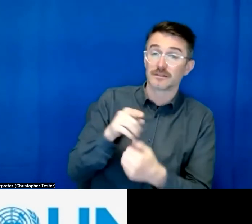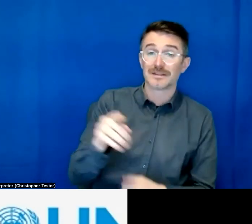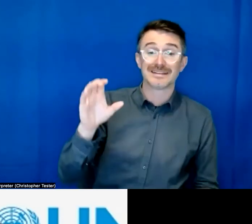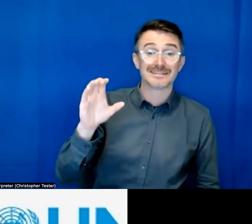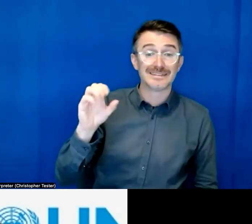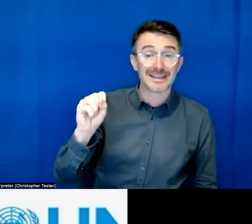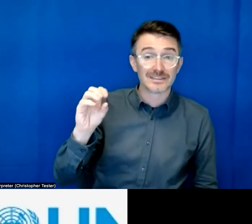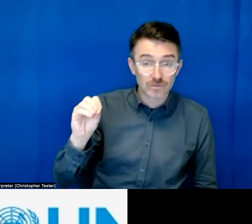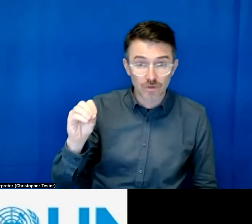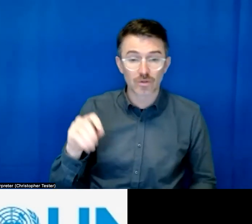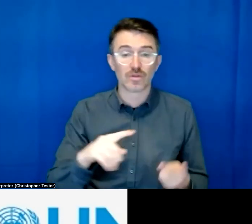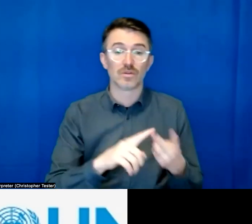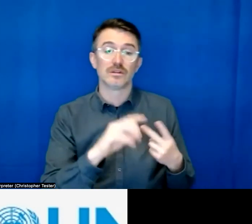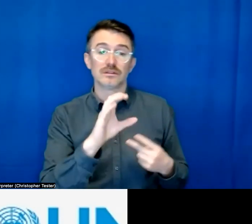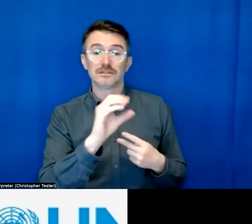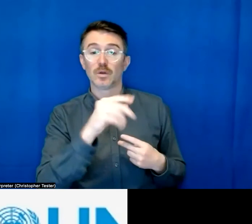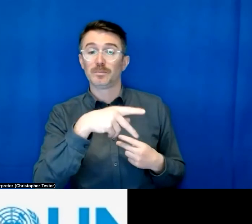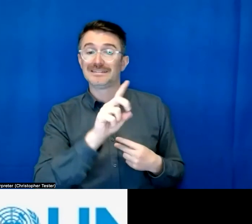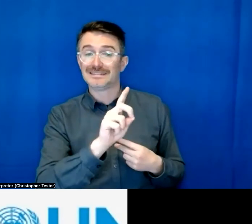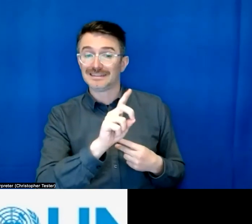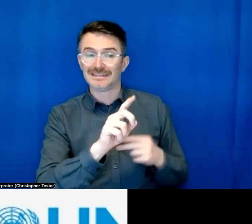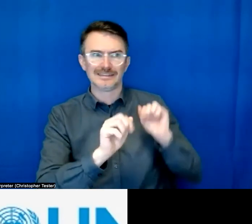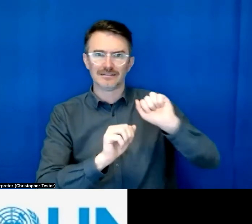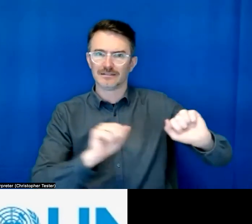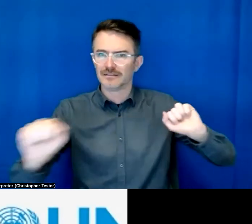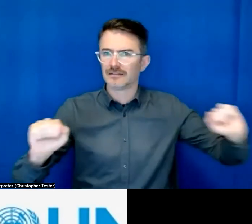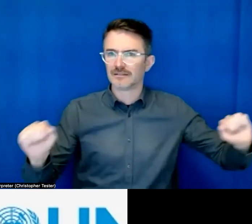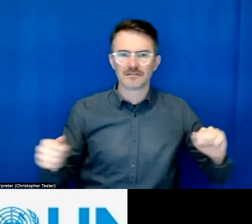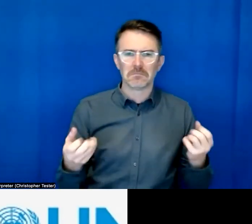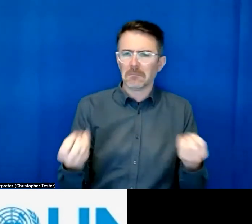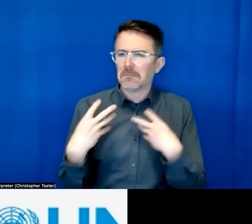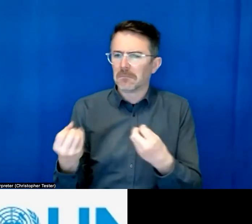build capacity at the deep local level, but how can we really